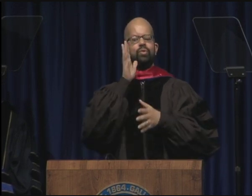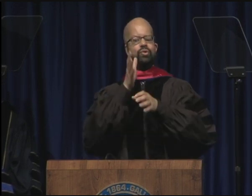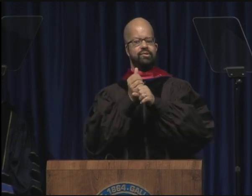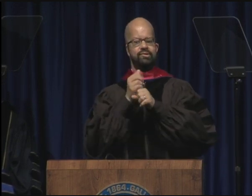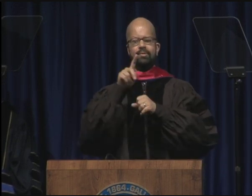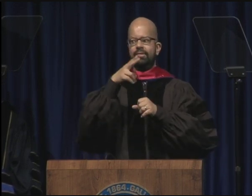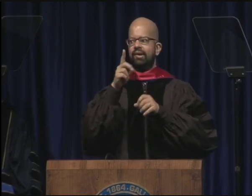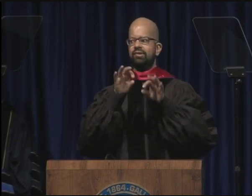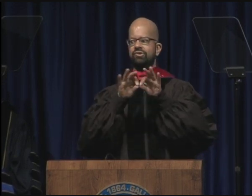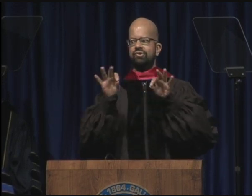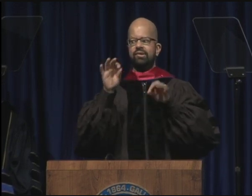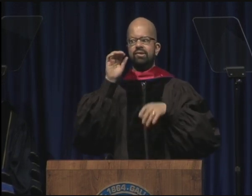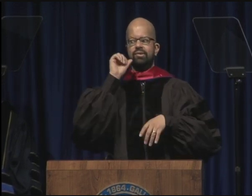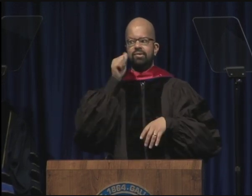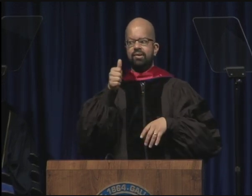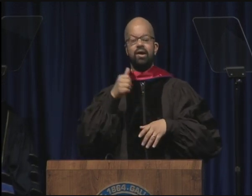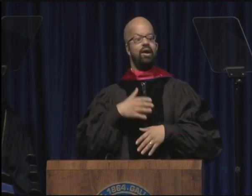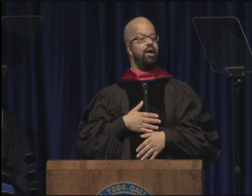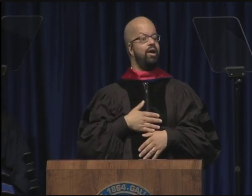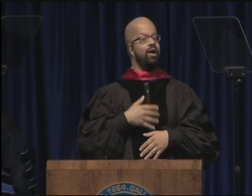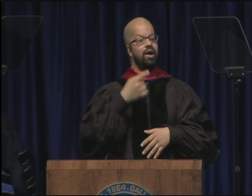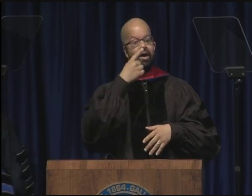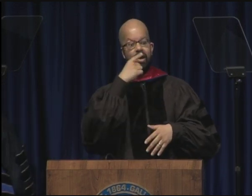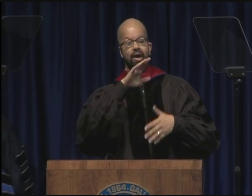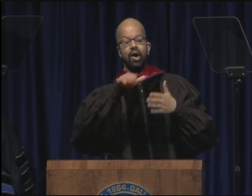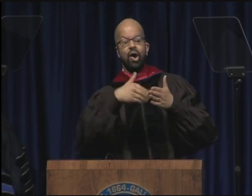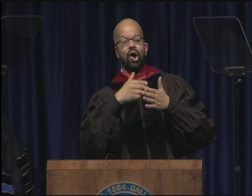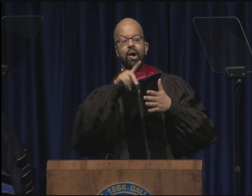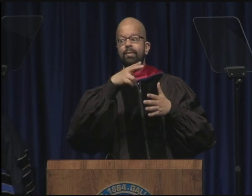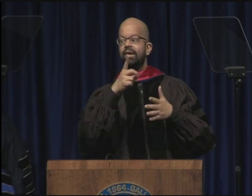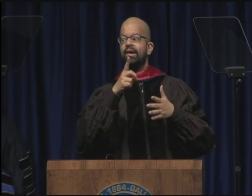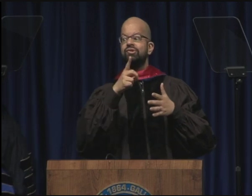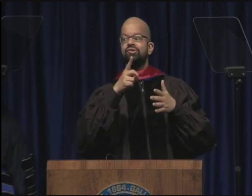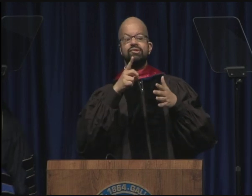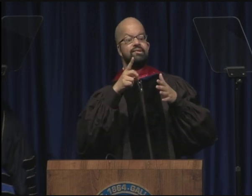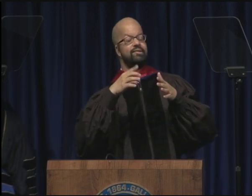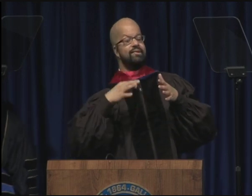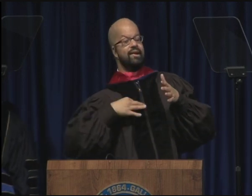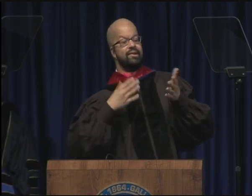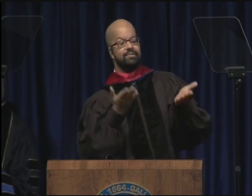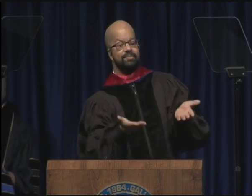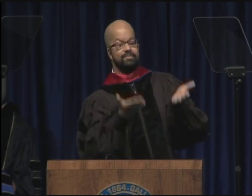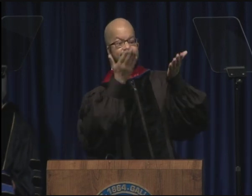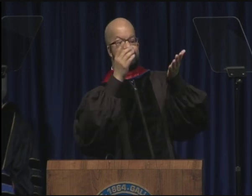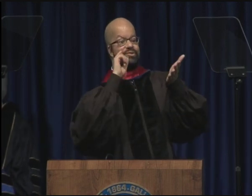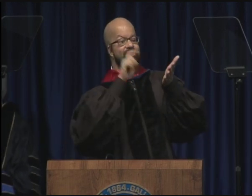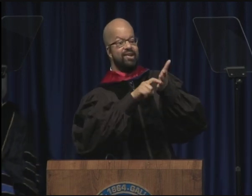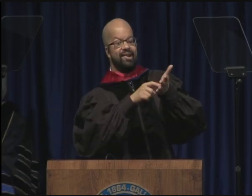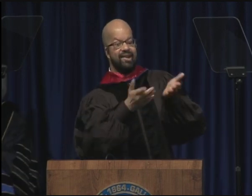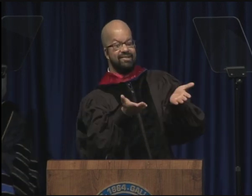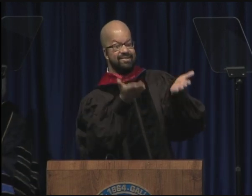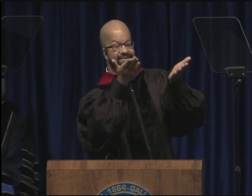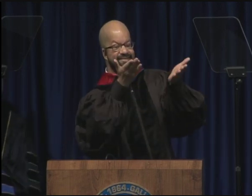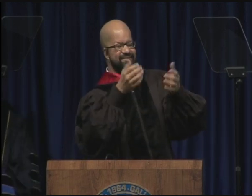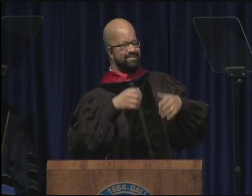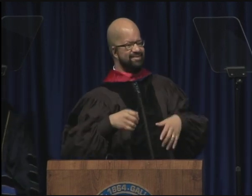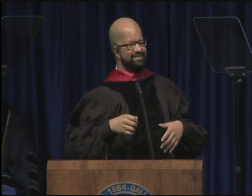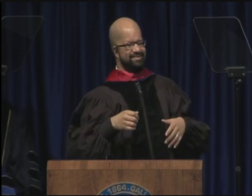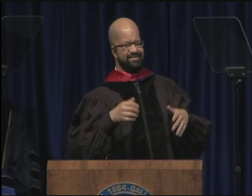of Linguistics, and 4 students from the Department of Psychology will receive their Doctor of Philosophy degrees. Will you all please